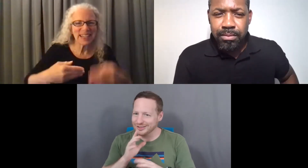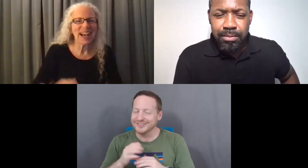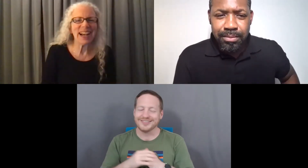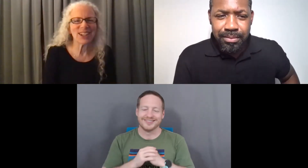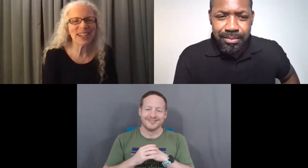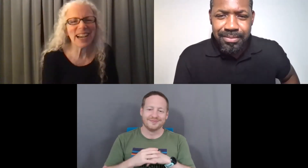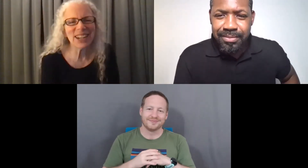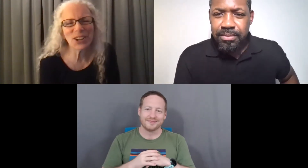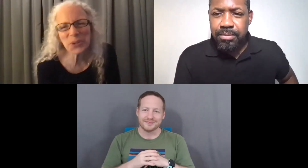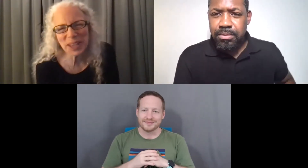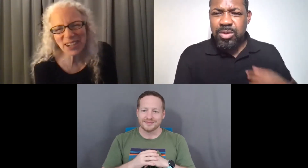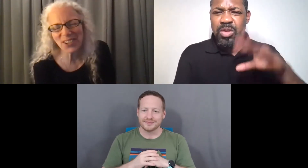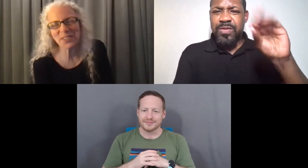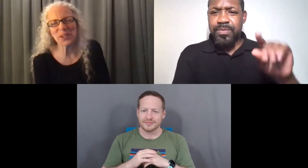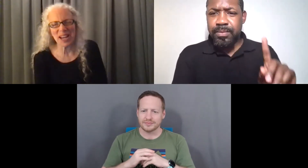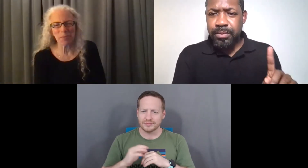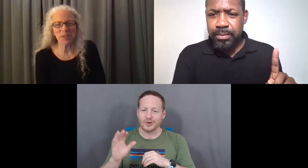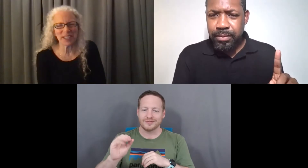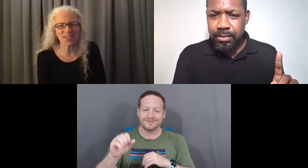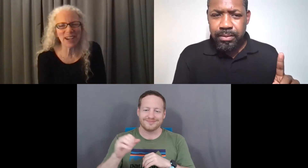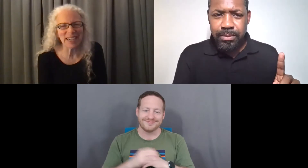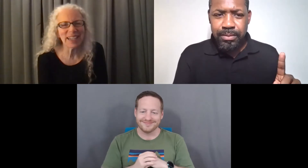Ah, good. I didn't know if you were there or if you had it. Perfect. Great.